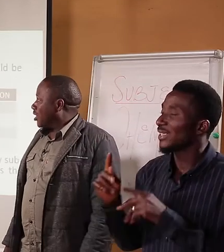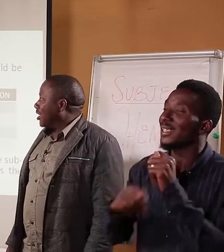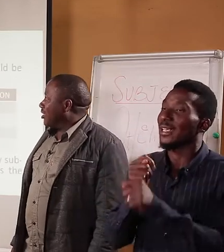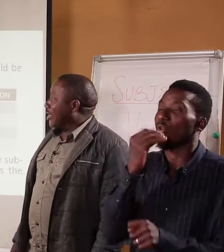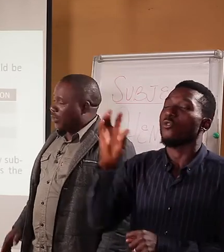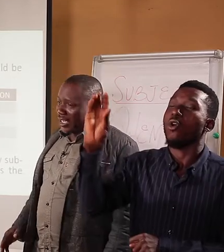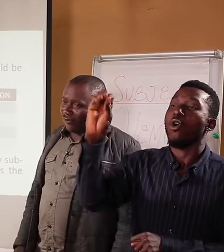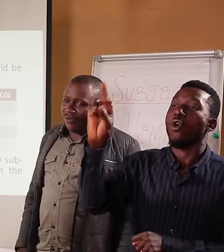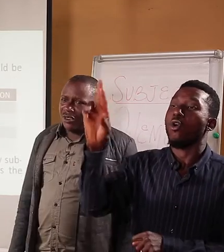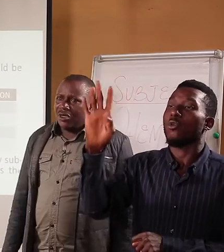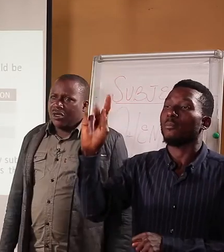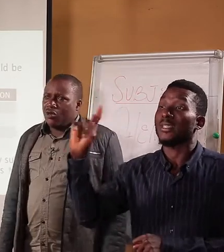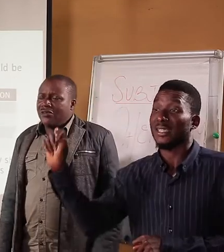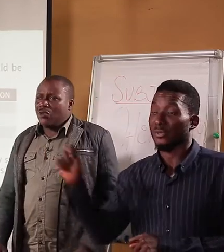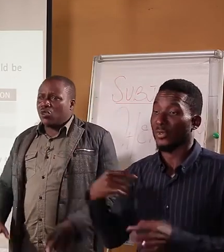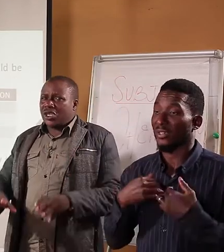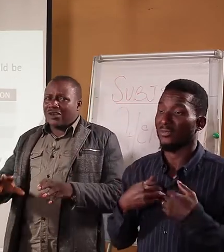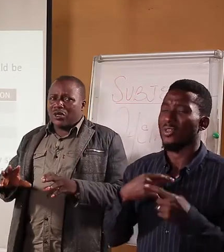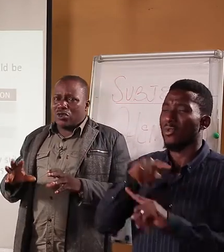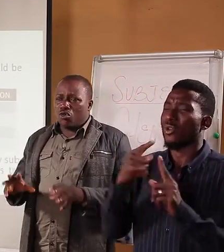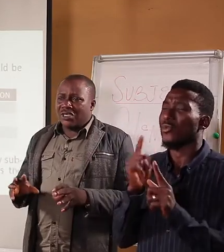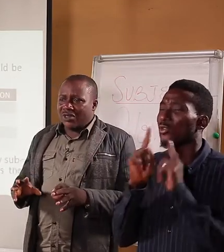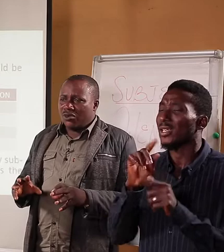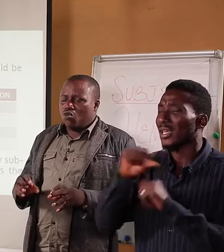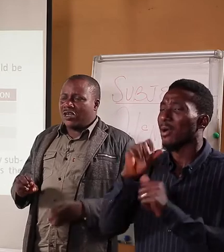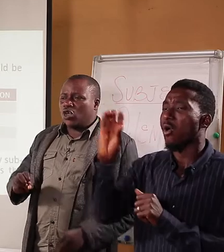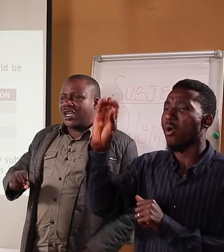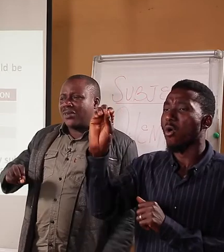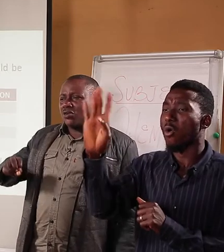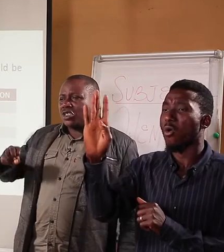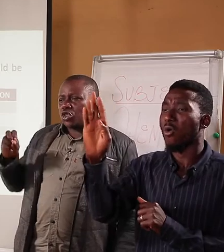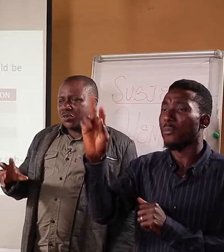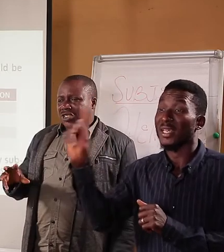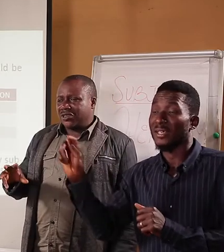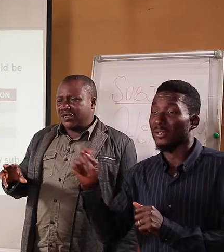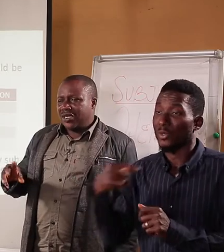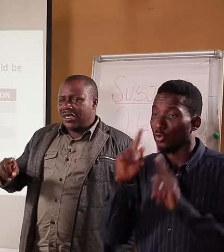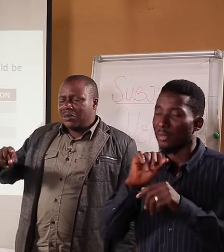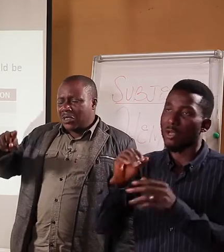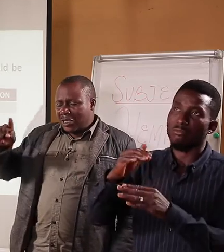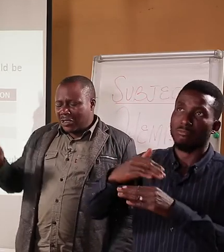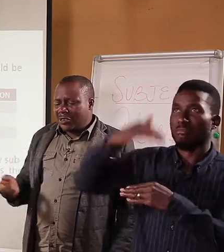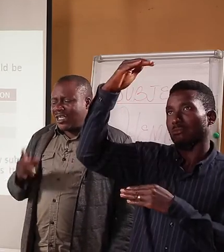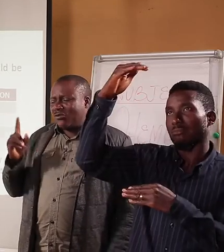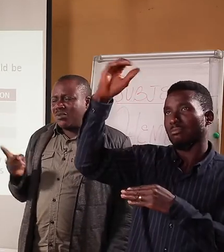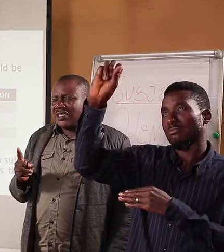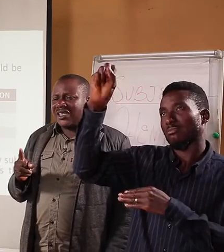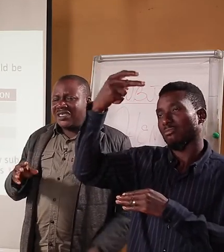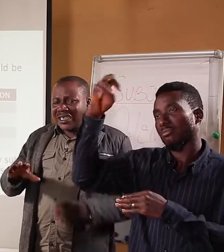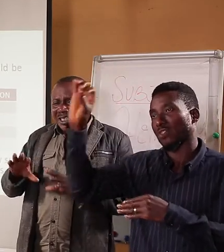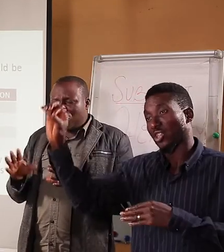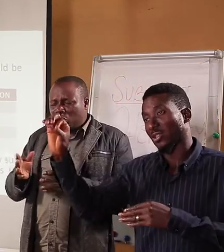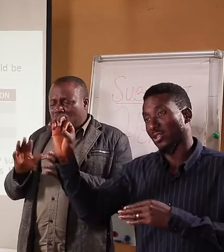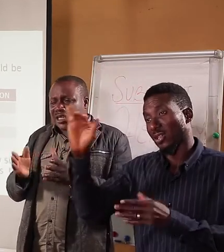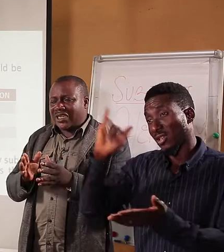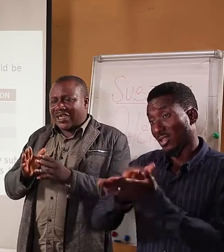of orbitals that we have. Whenever we're talking about an orbital, we're talking about the subshells. It therefore means that